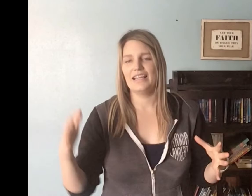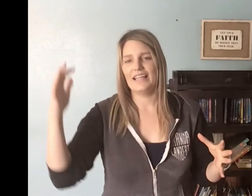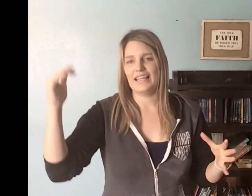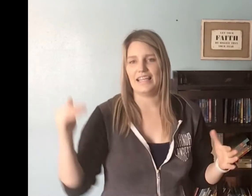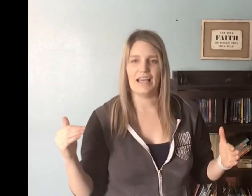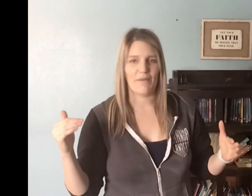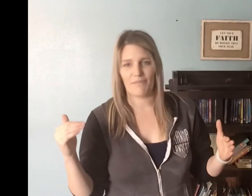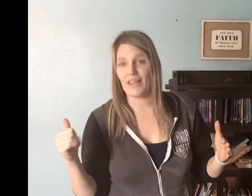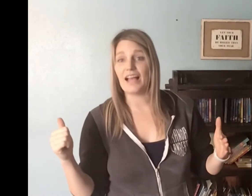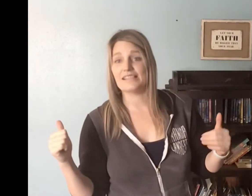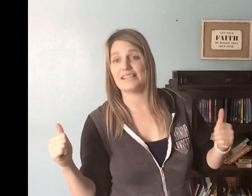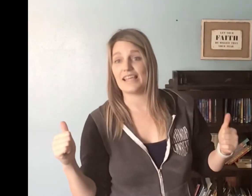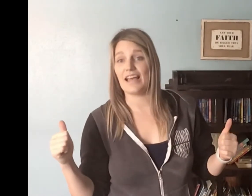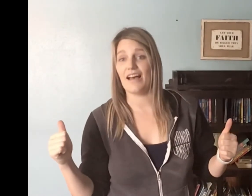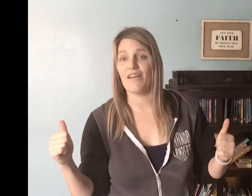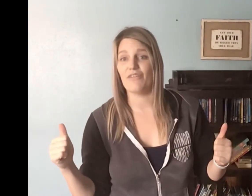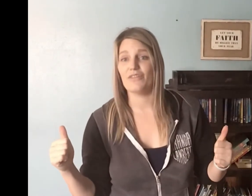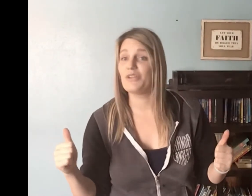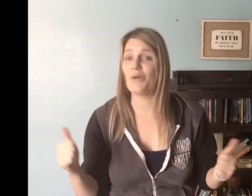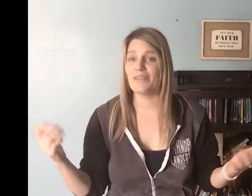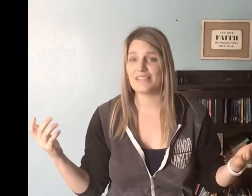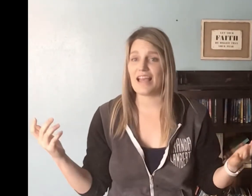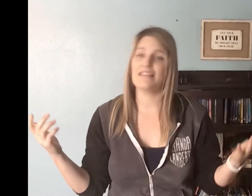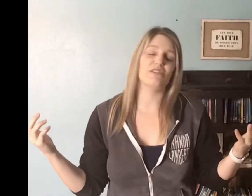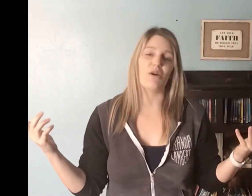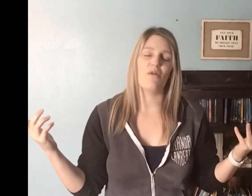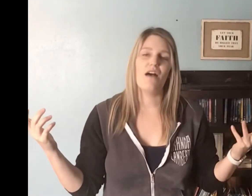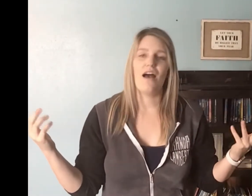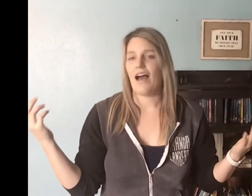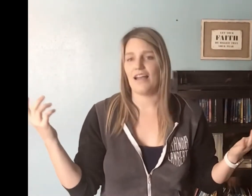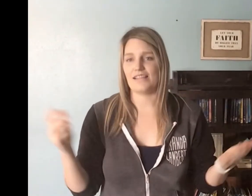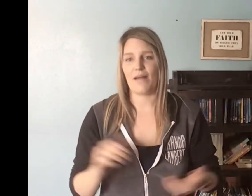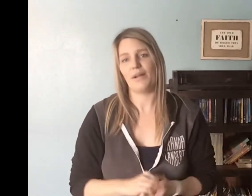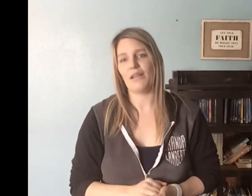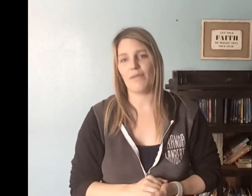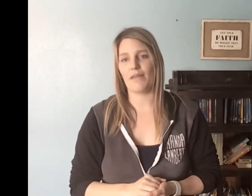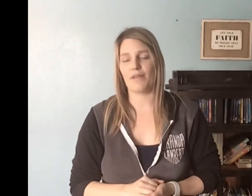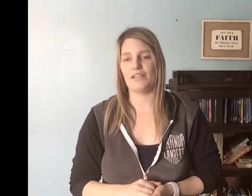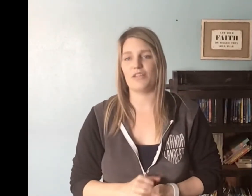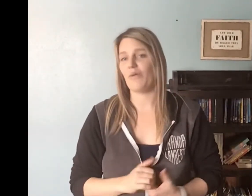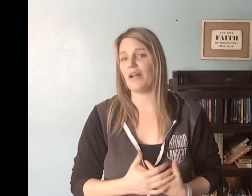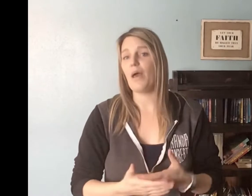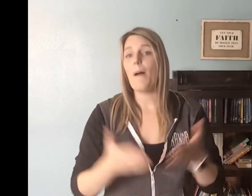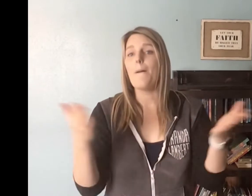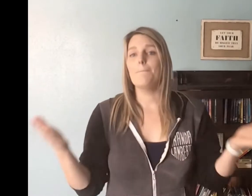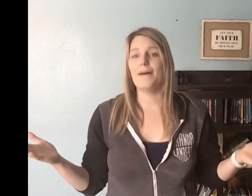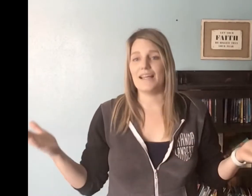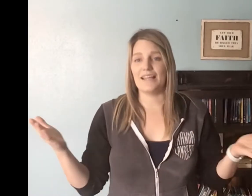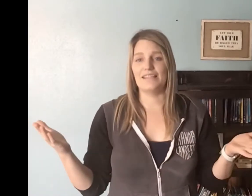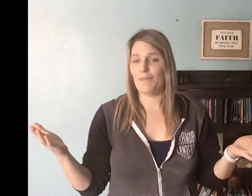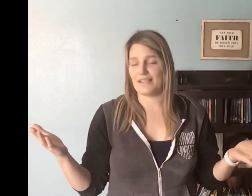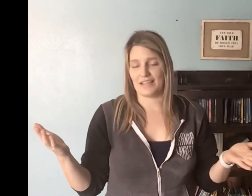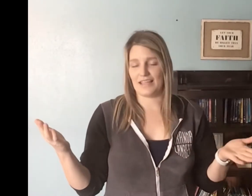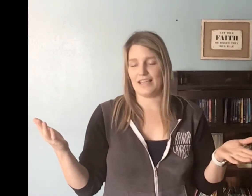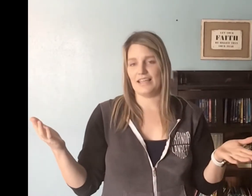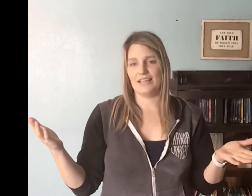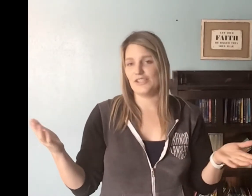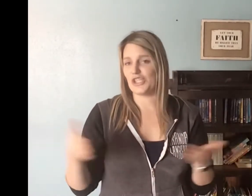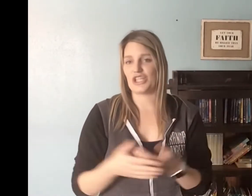he got sick of doing signs, so I stopped. I didn't make him continue on. But it's basically just going to